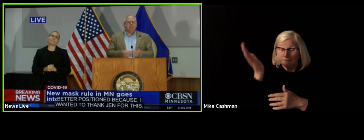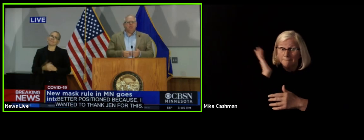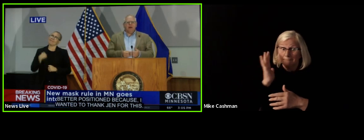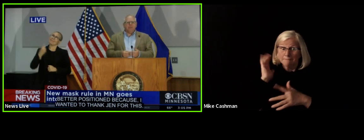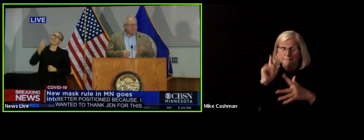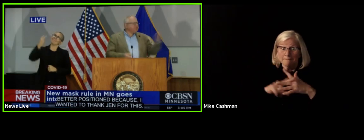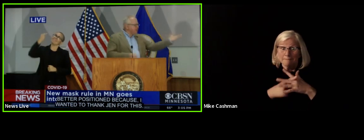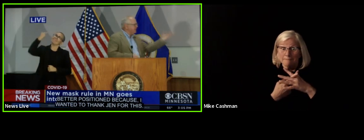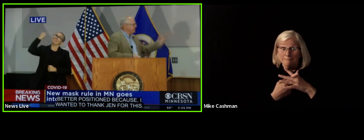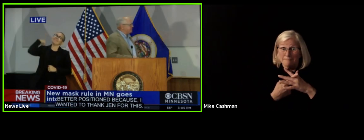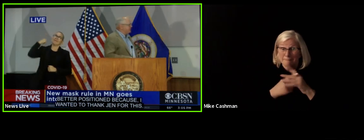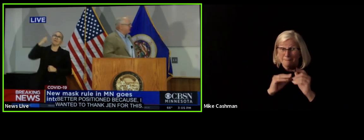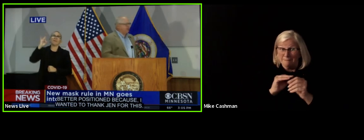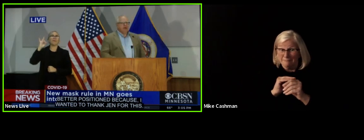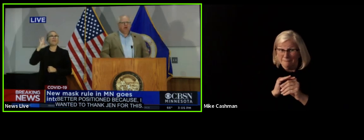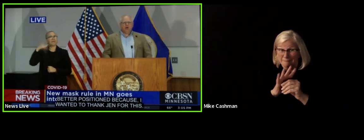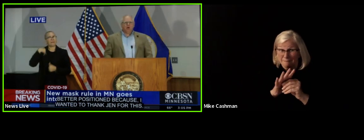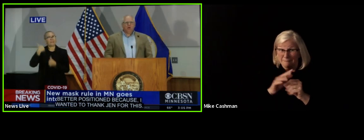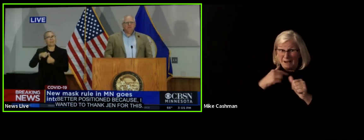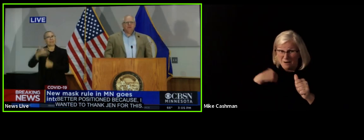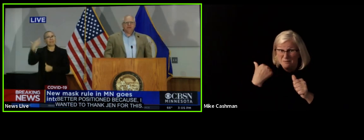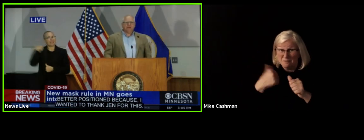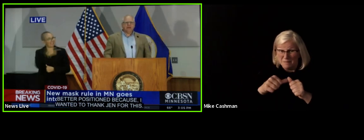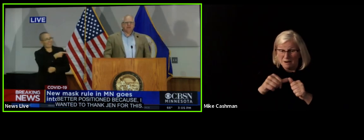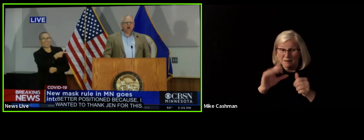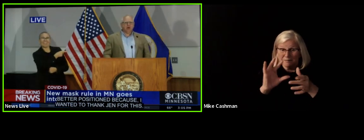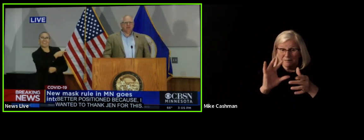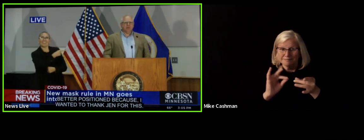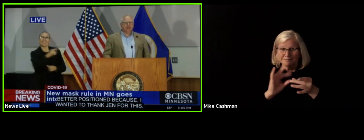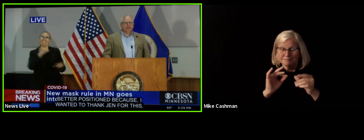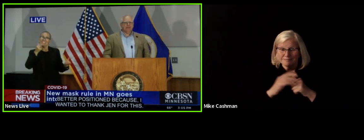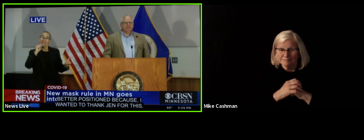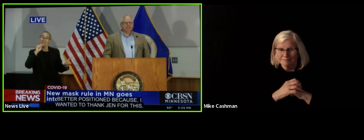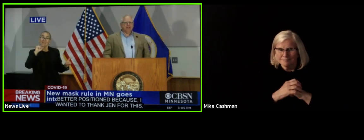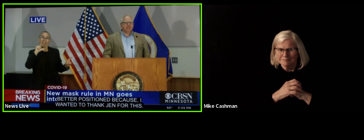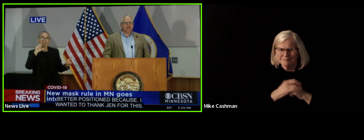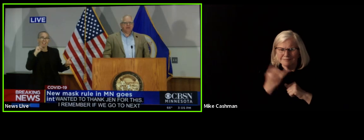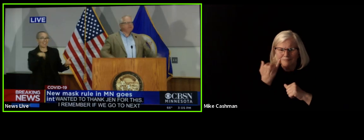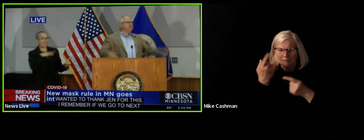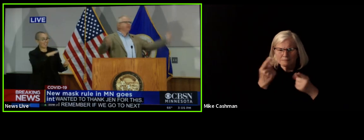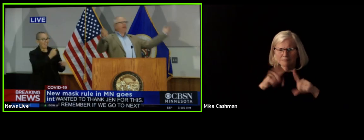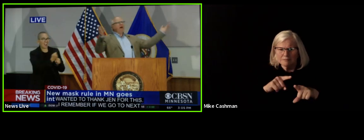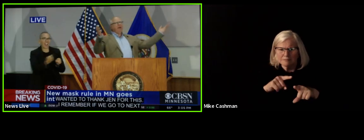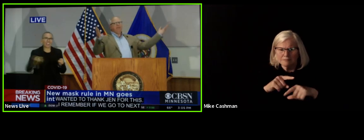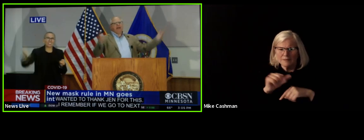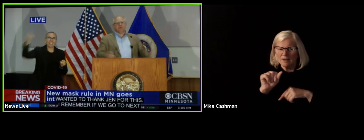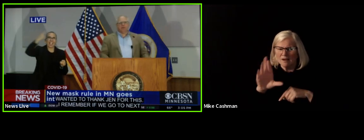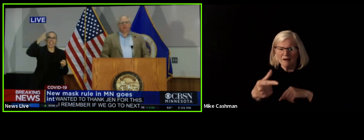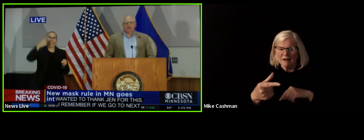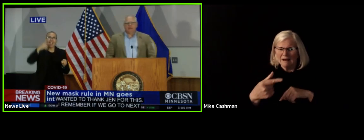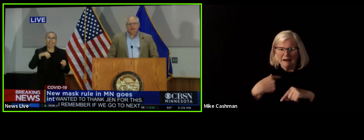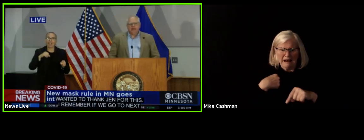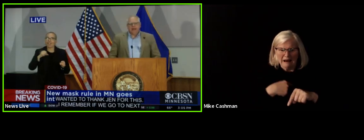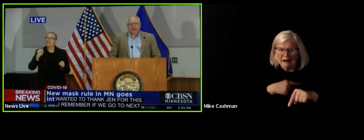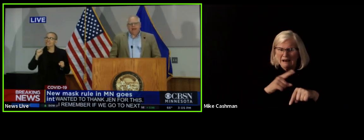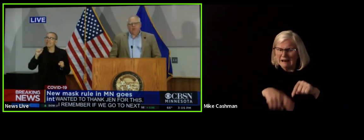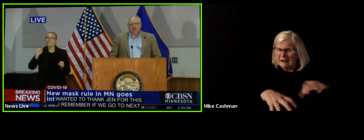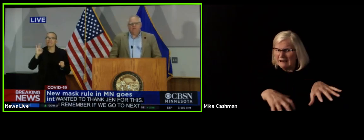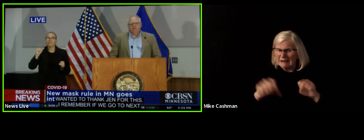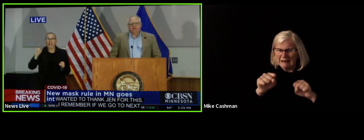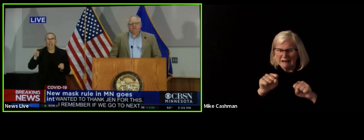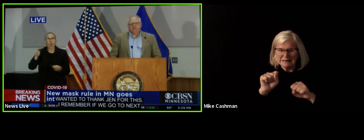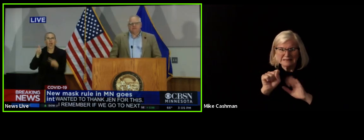I remember saying this specifically. What if we get to next August and we can't have the state fair? That seemed like an unimaginable thing. And